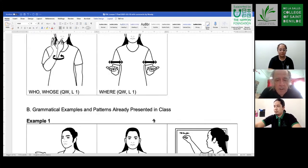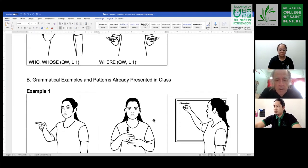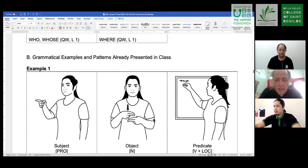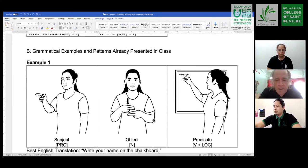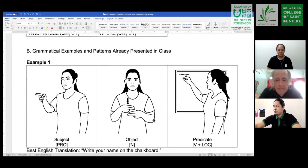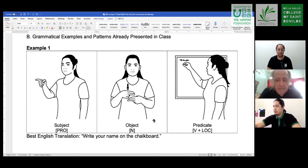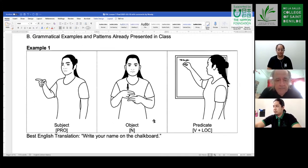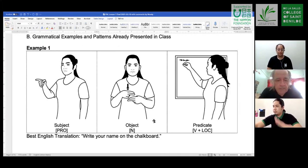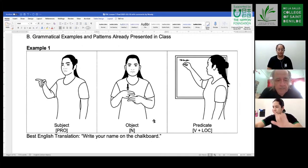Okay. Okay.